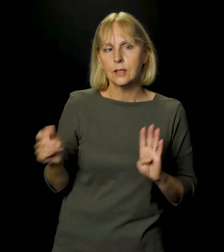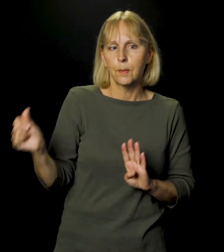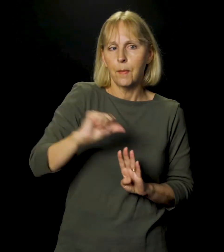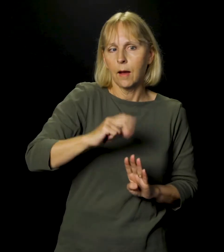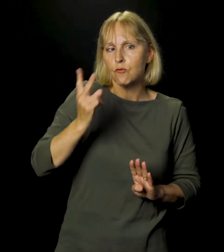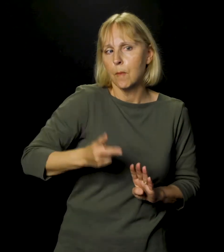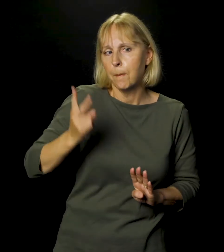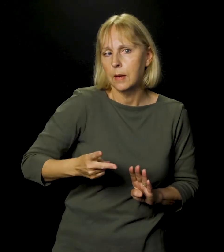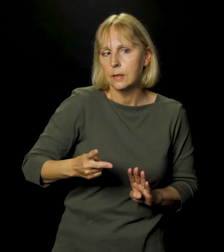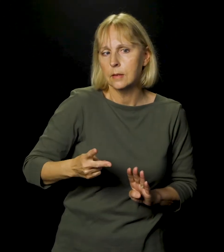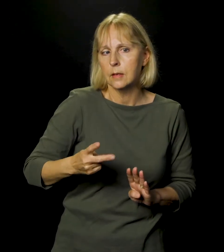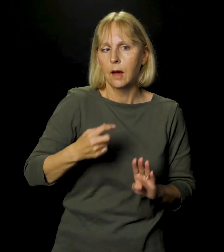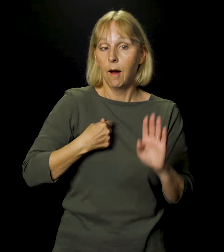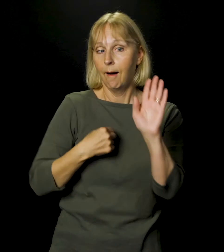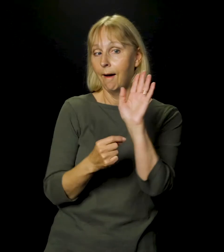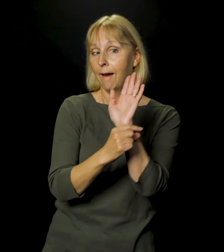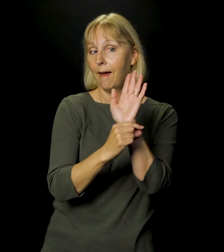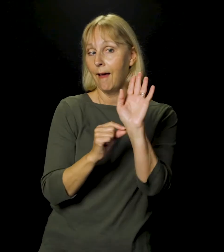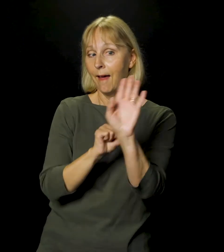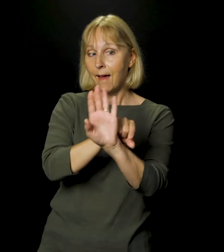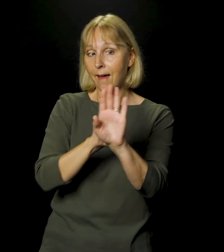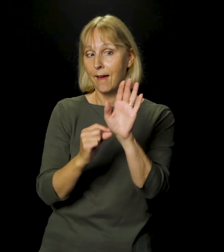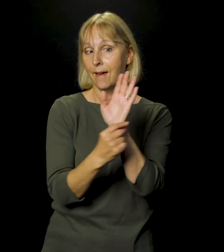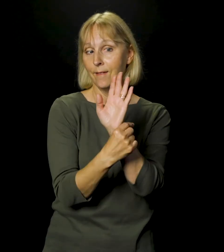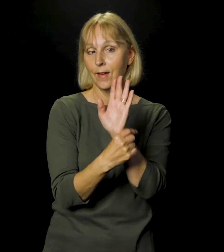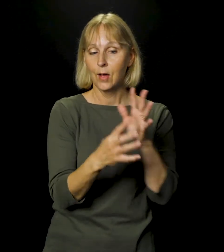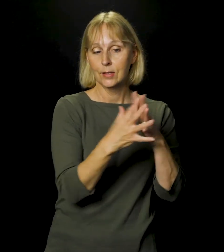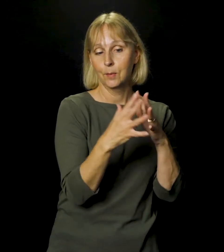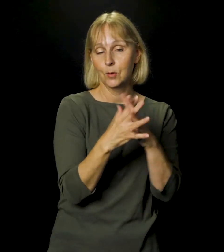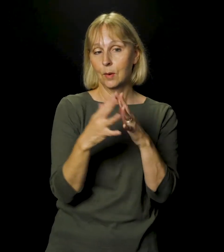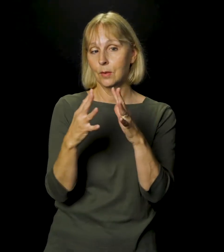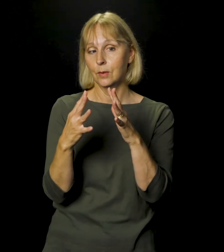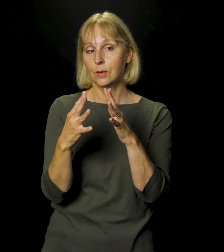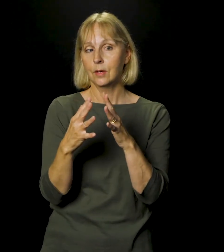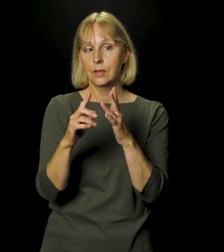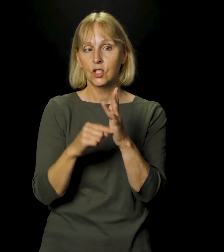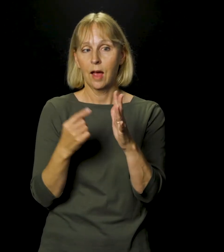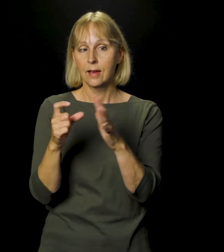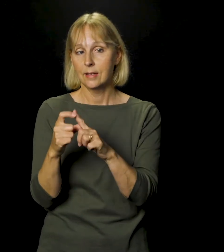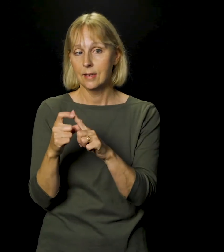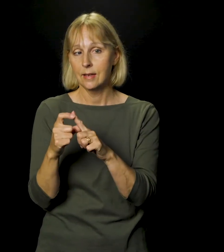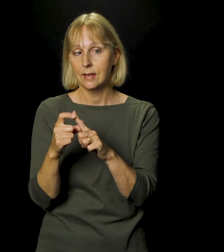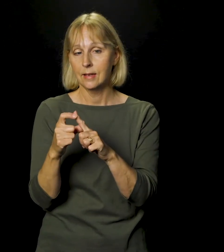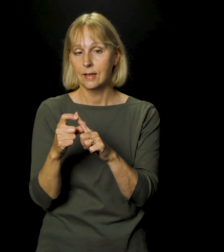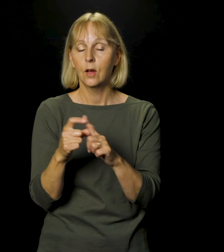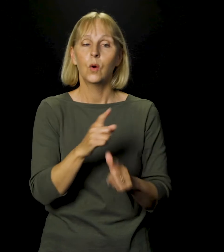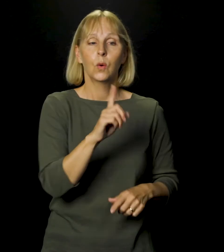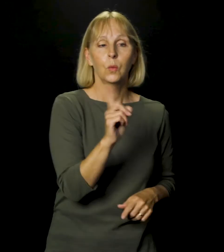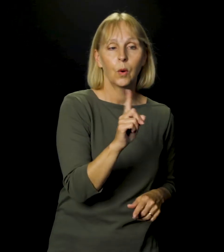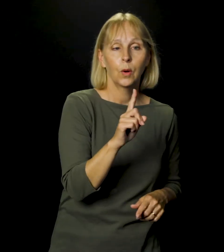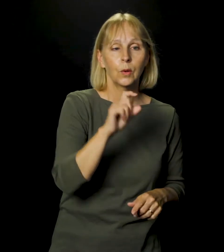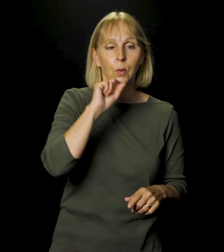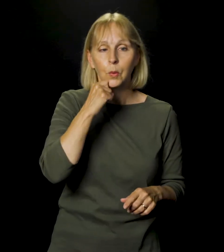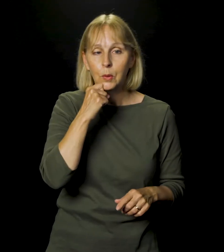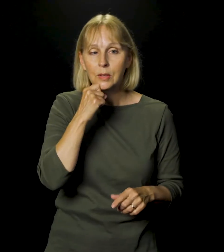that I'm actually rocking a "What Would Jesus Band Do" right now. I'm looking down here. Okay, that's the money shot for social media right